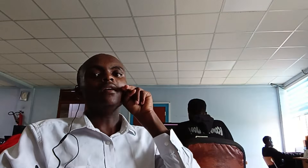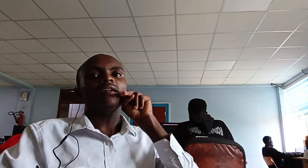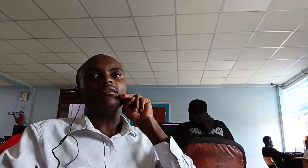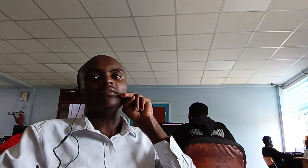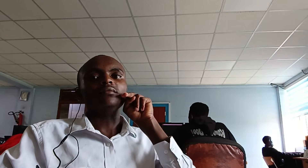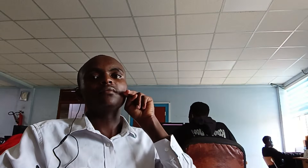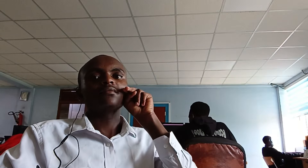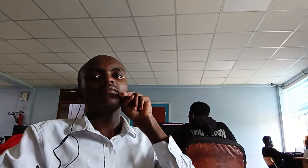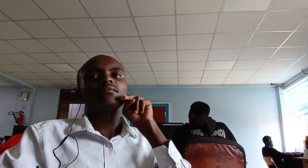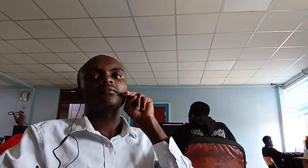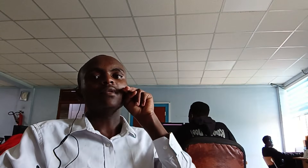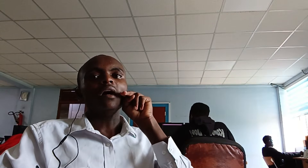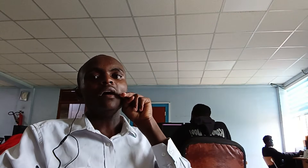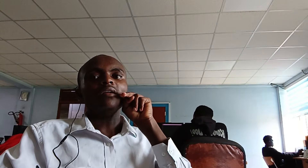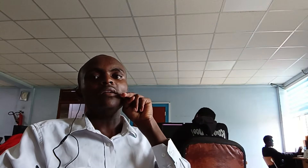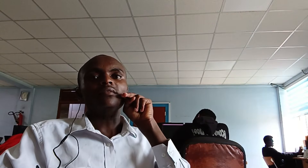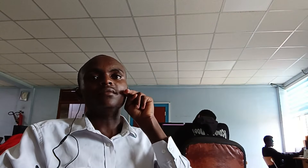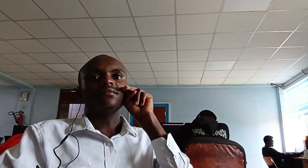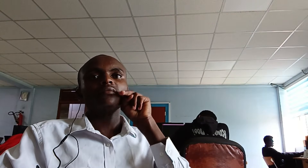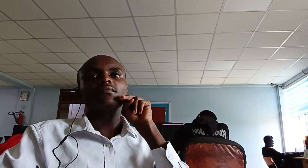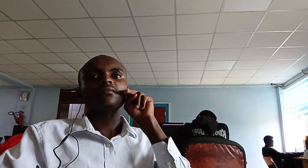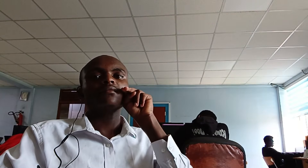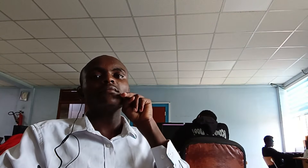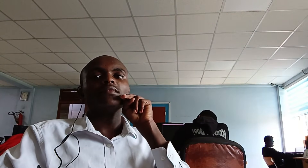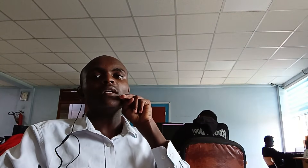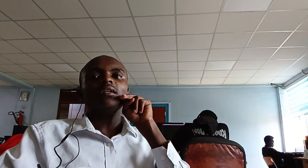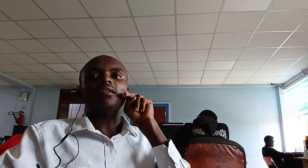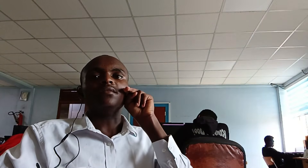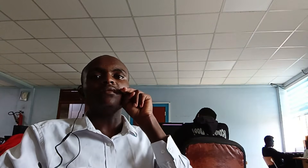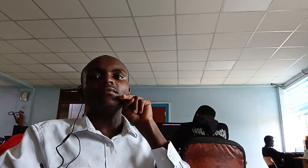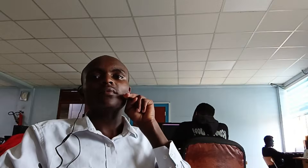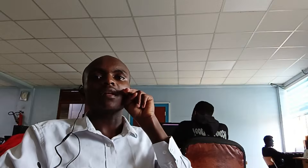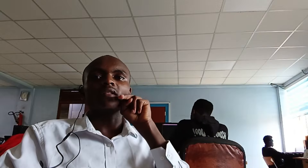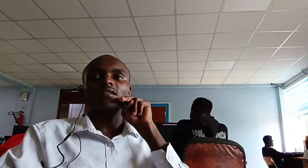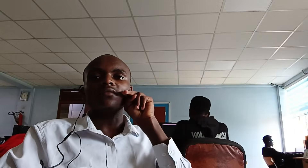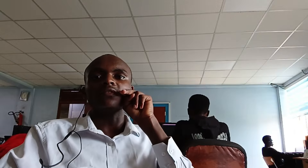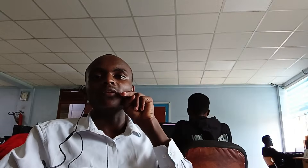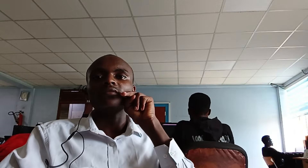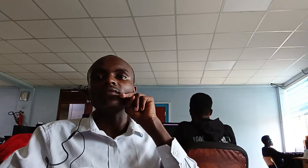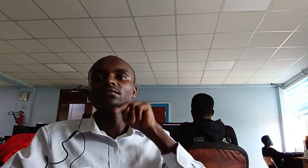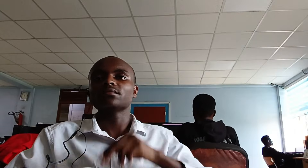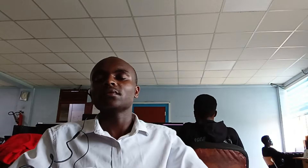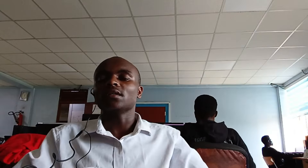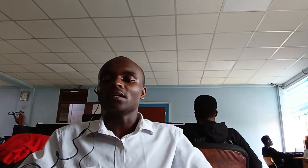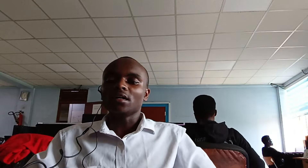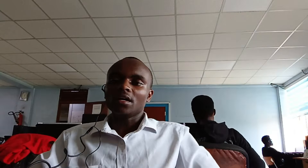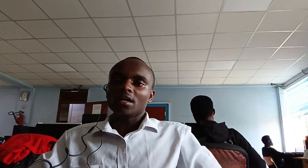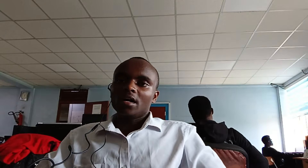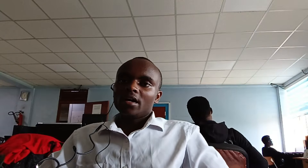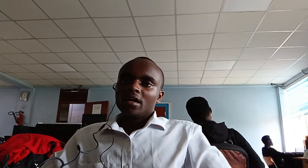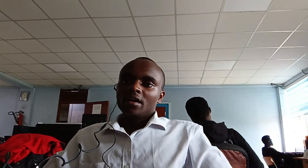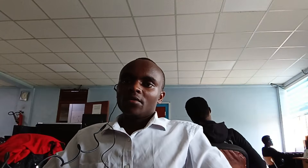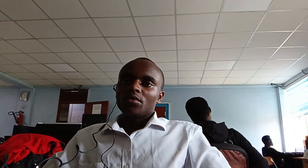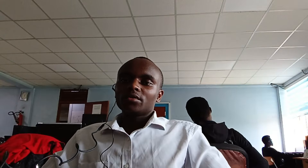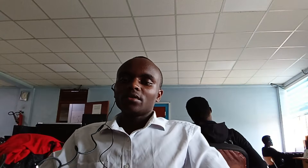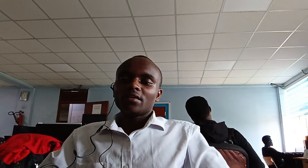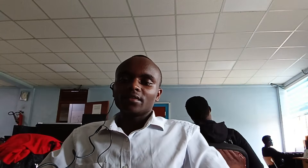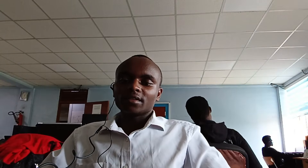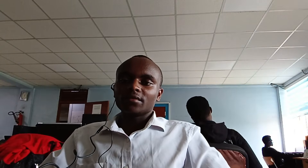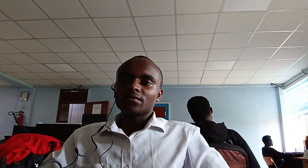nephew, nephew, nephew. That's the sign for nephew. We also have the sign